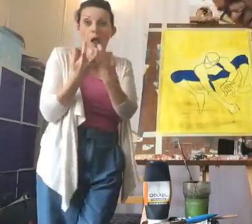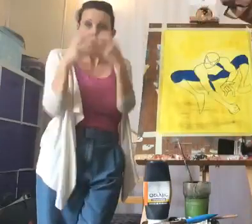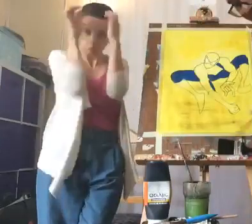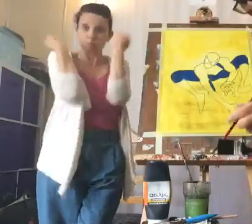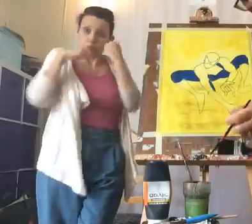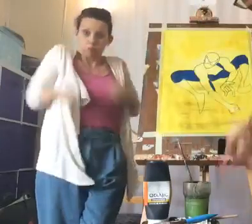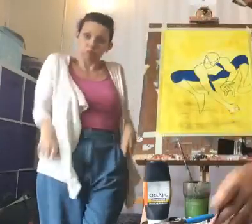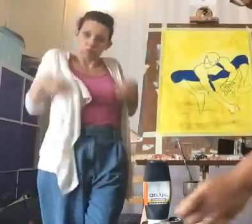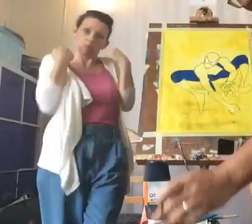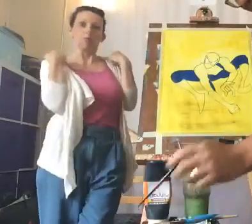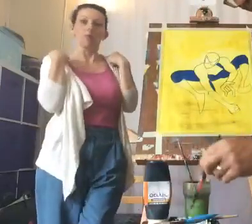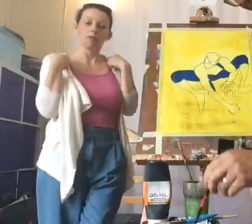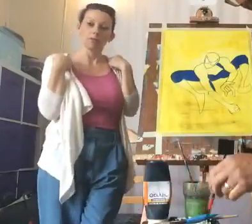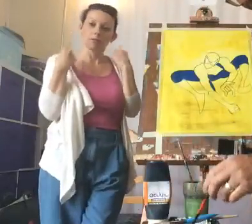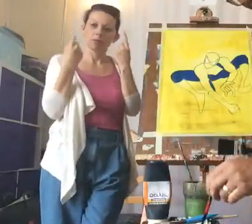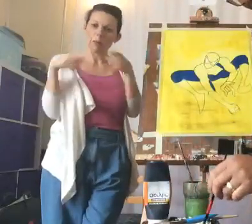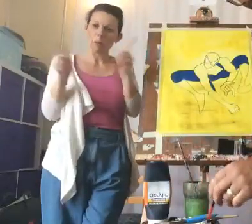all-in-one bodysuit.